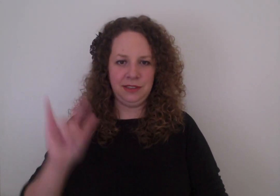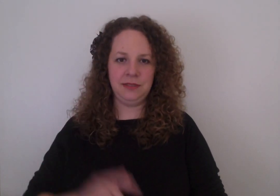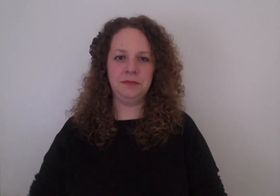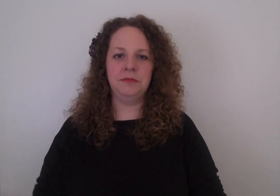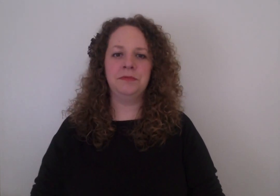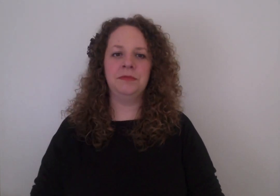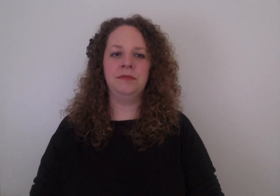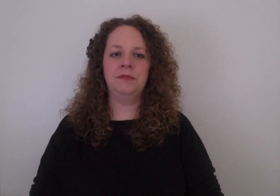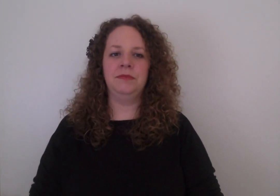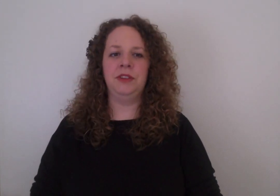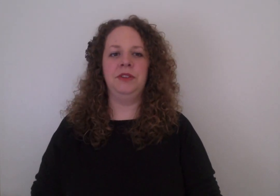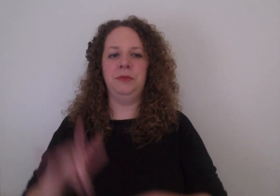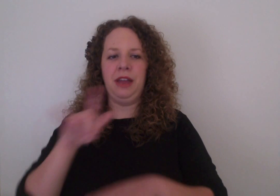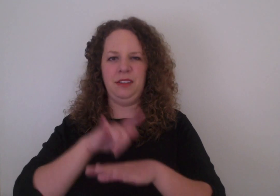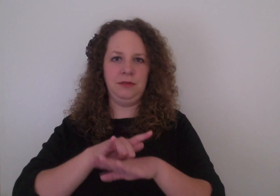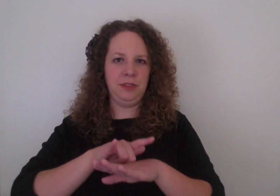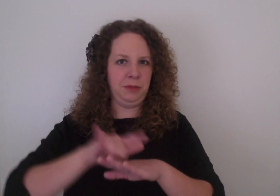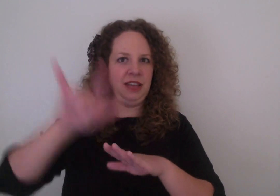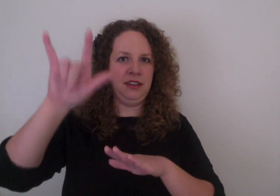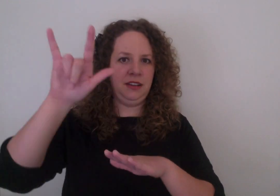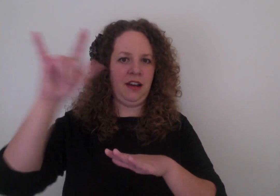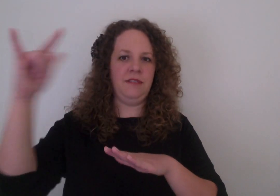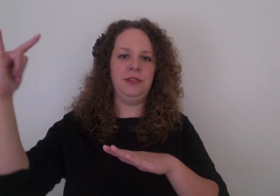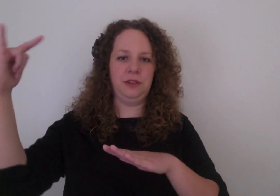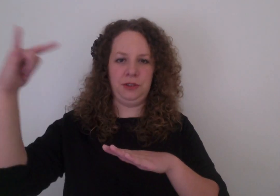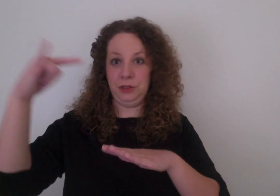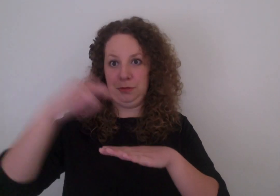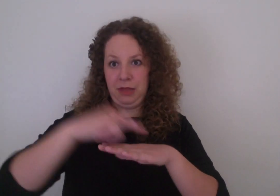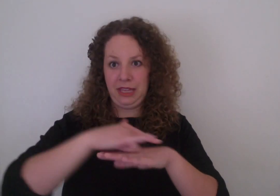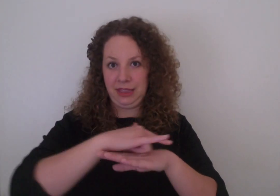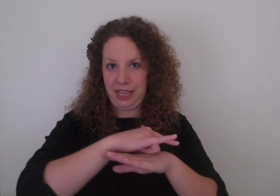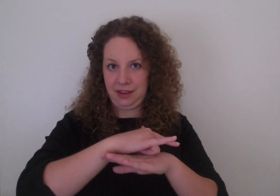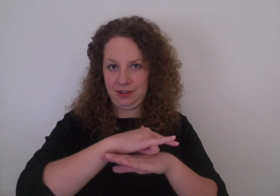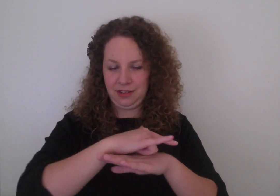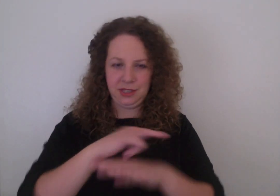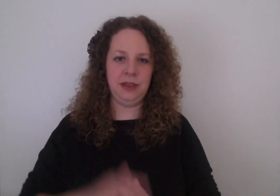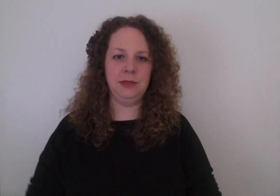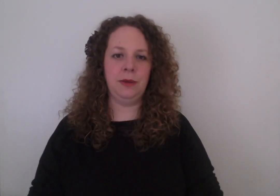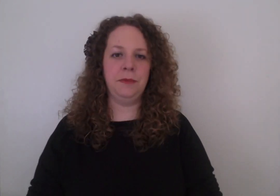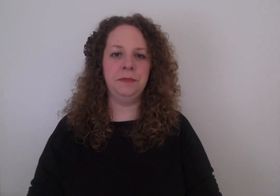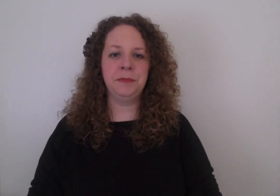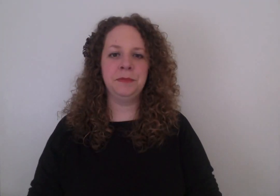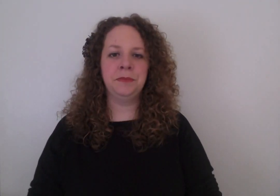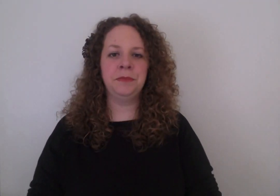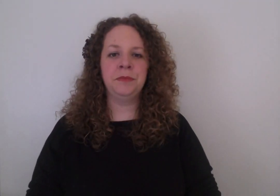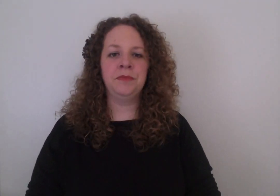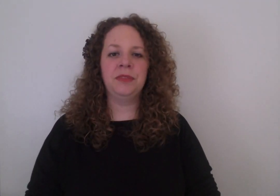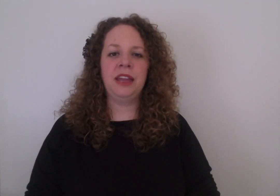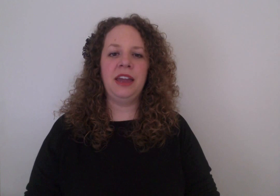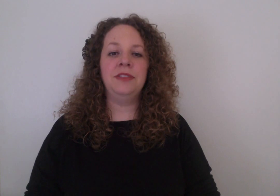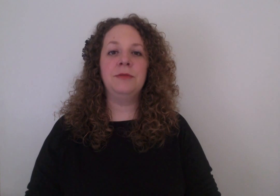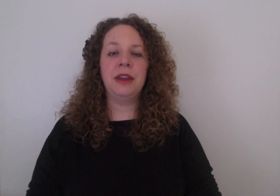Twice. And then we had the plane takeoff. You can also do plane land this way as well. Okay, then we have the